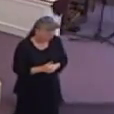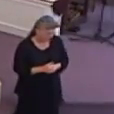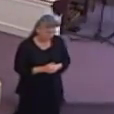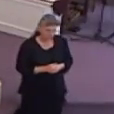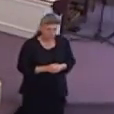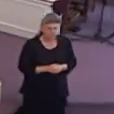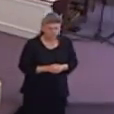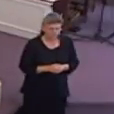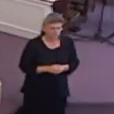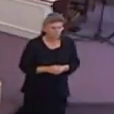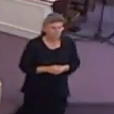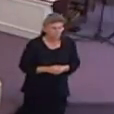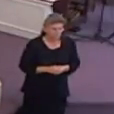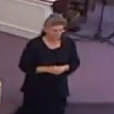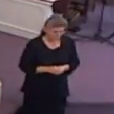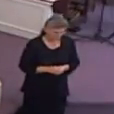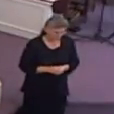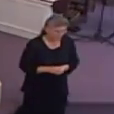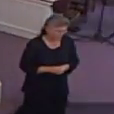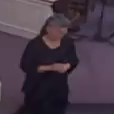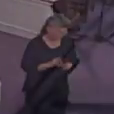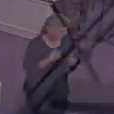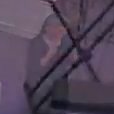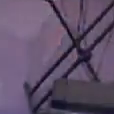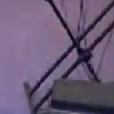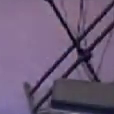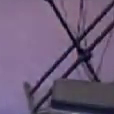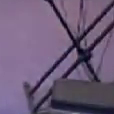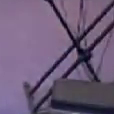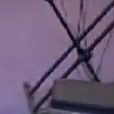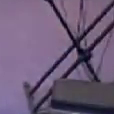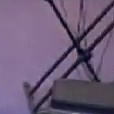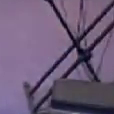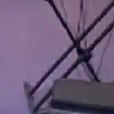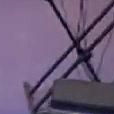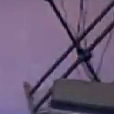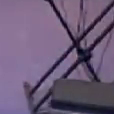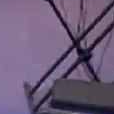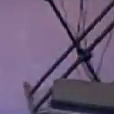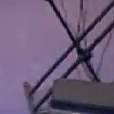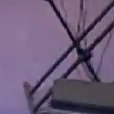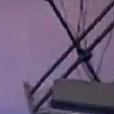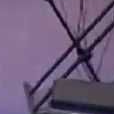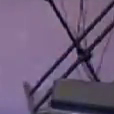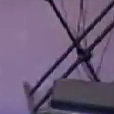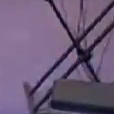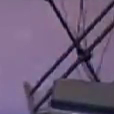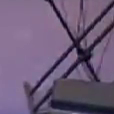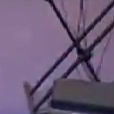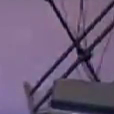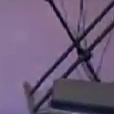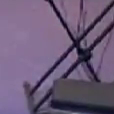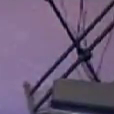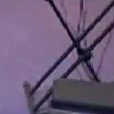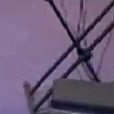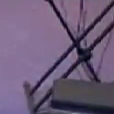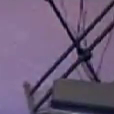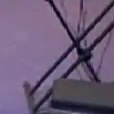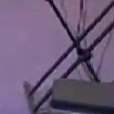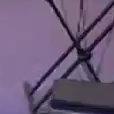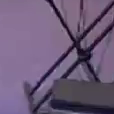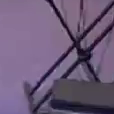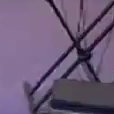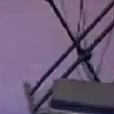No doubt we've all gone to some type of social function and we didn't feel like we fit in. Maybe we have entered